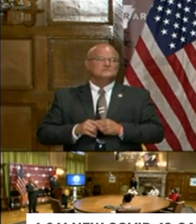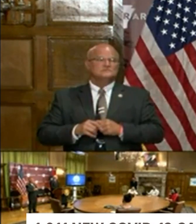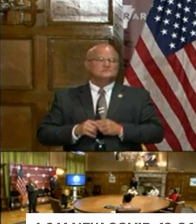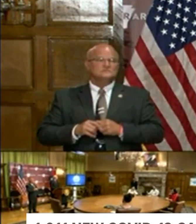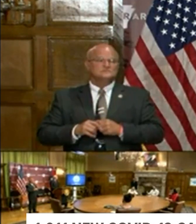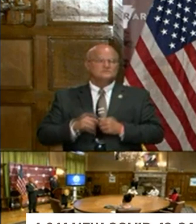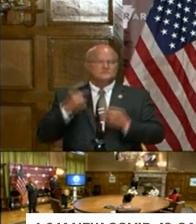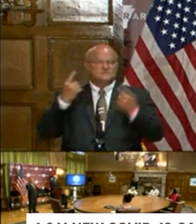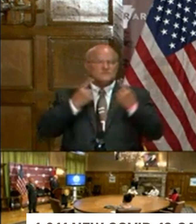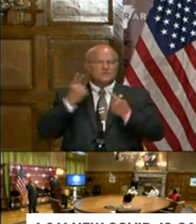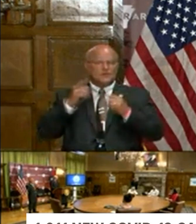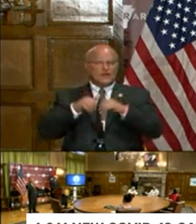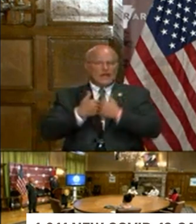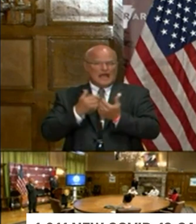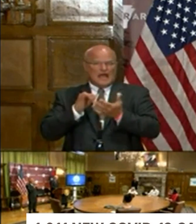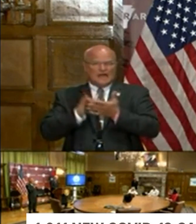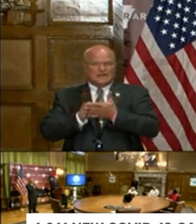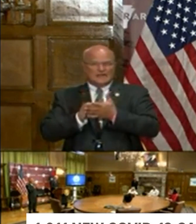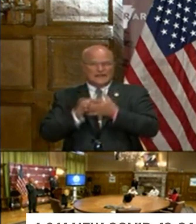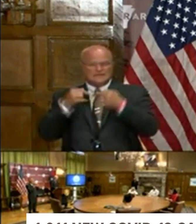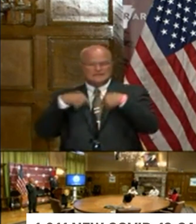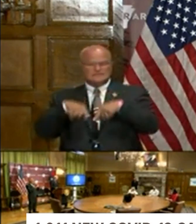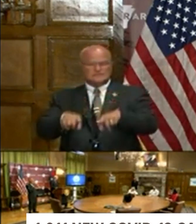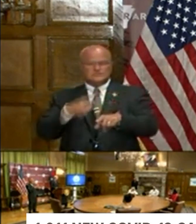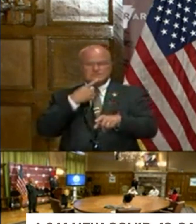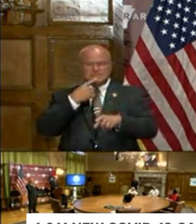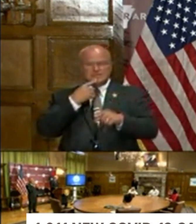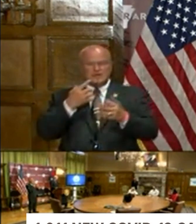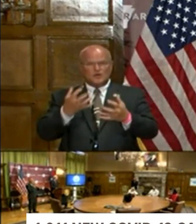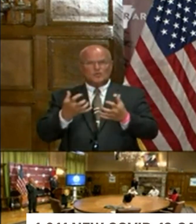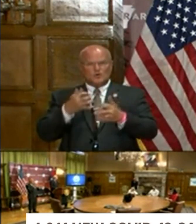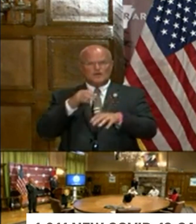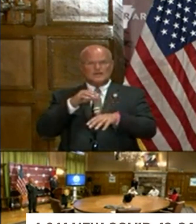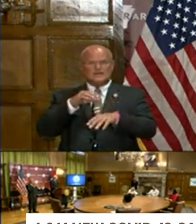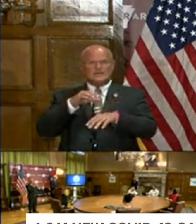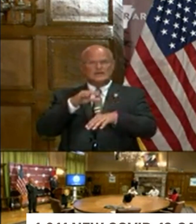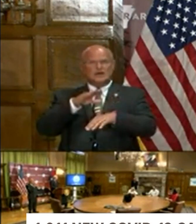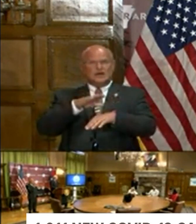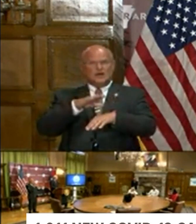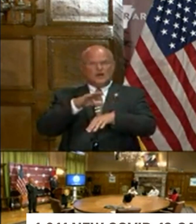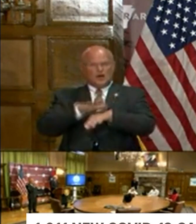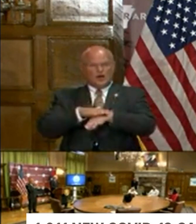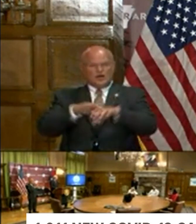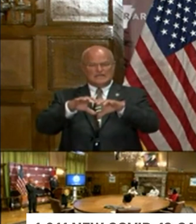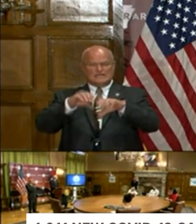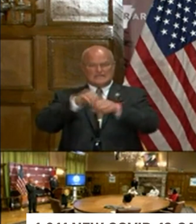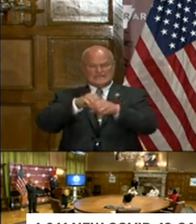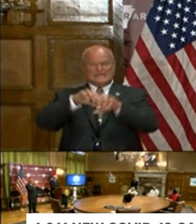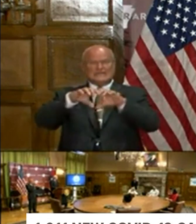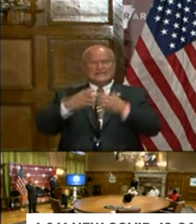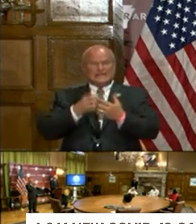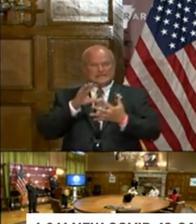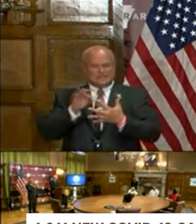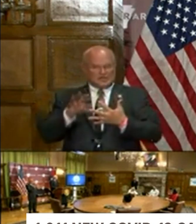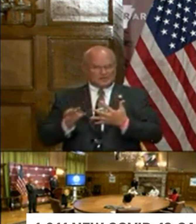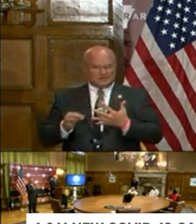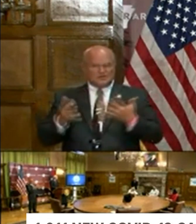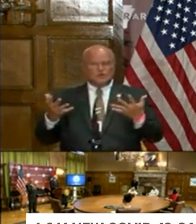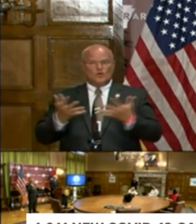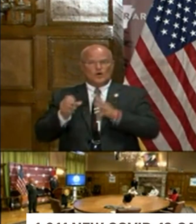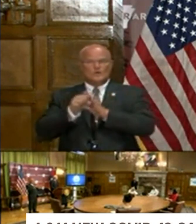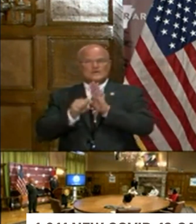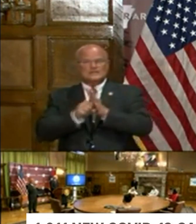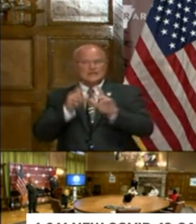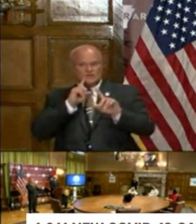I was wondering, how does that square with what you said about wanting an on-site option? And what would the